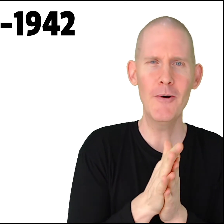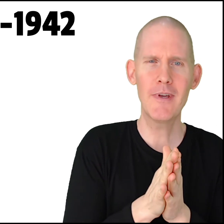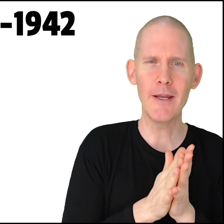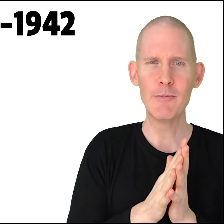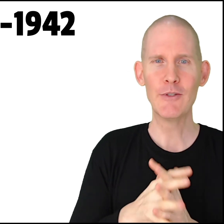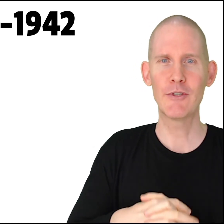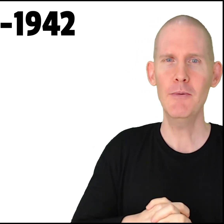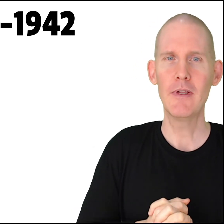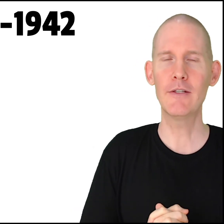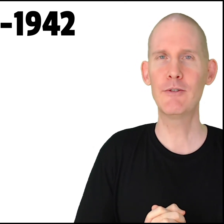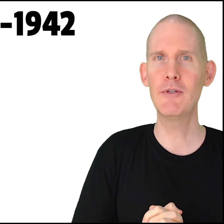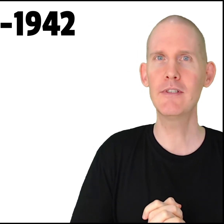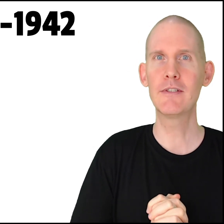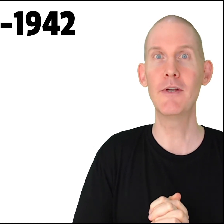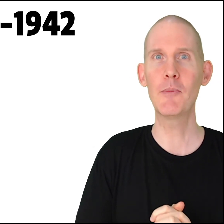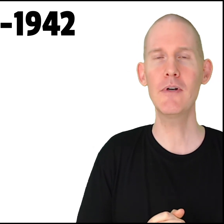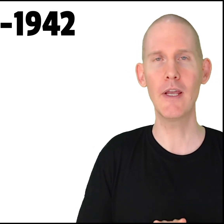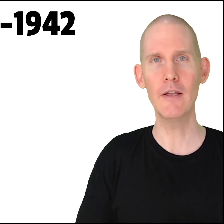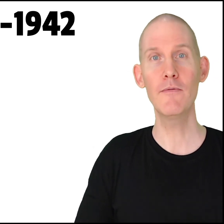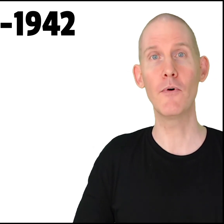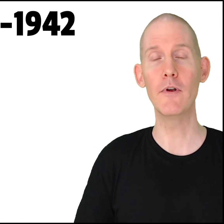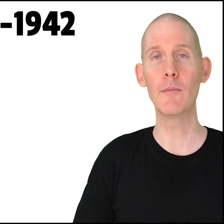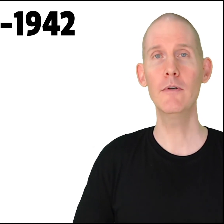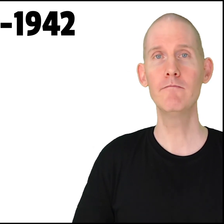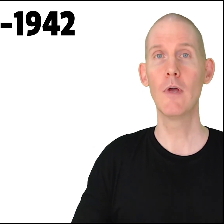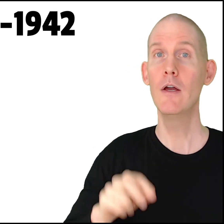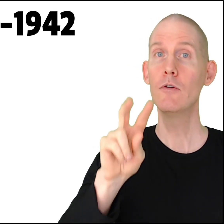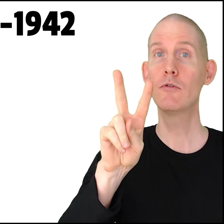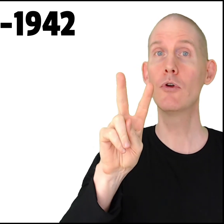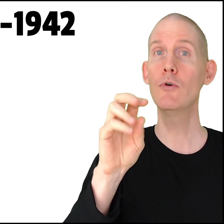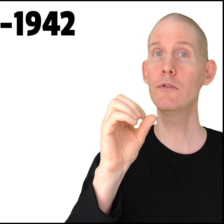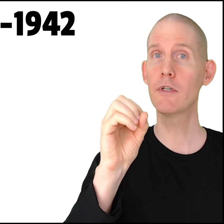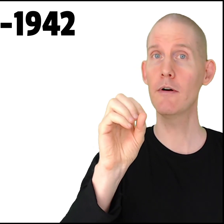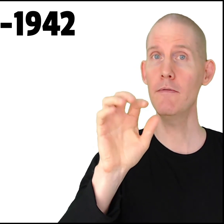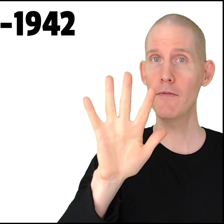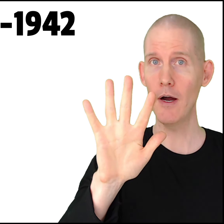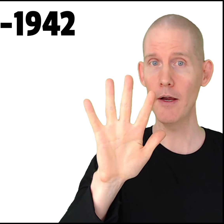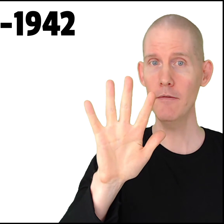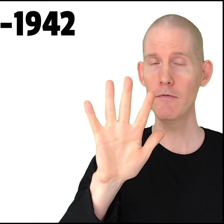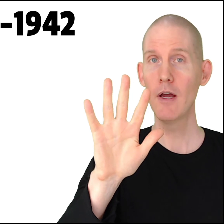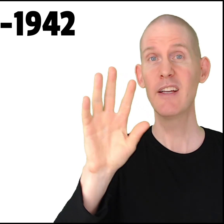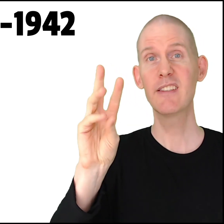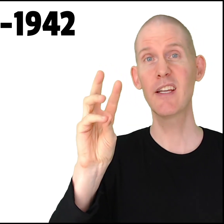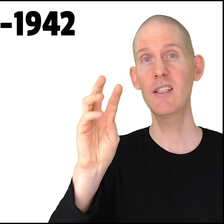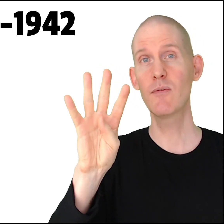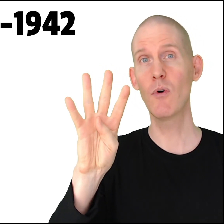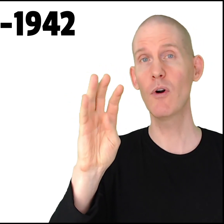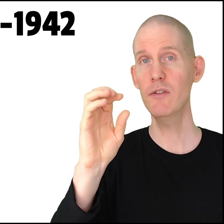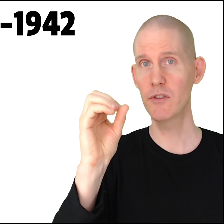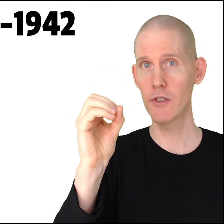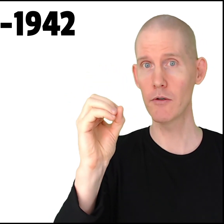Okay, so let's do this number again, the phone number. 205 640